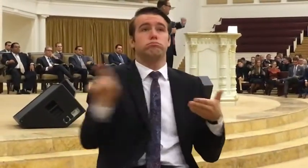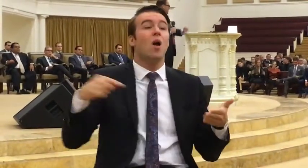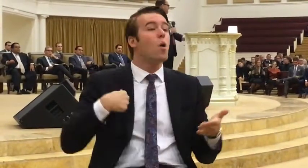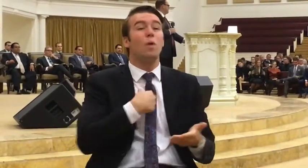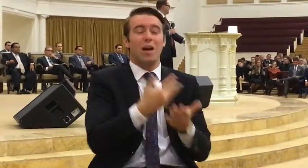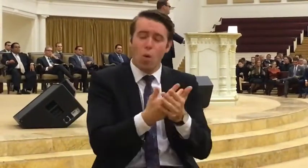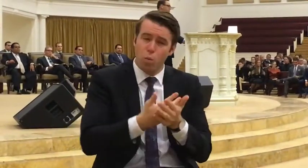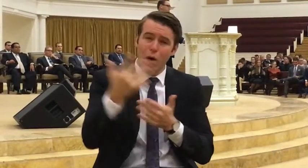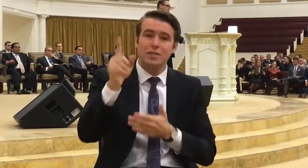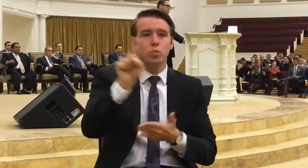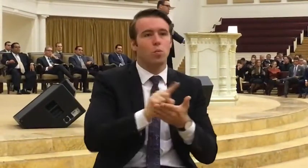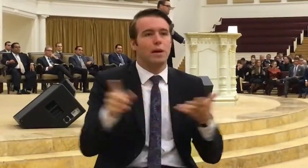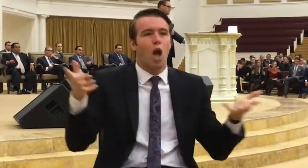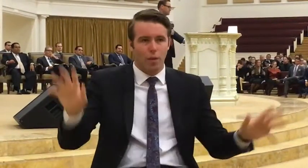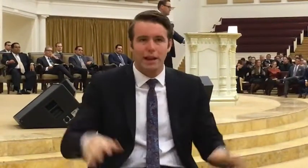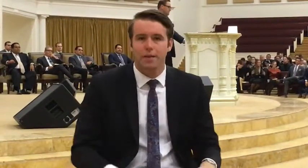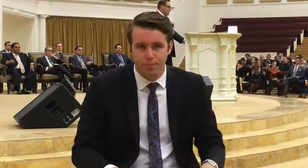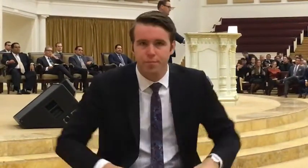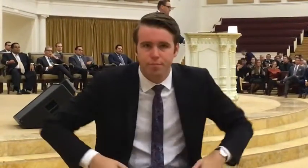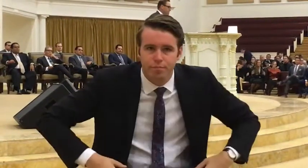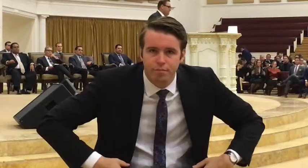a week.